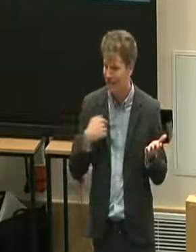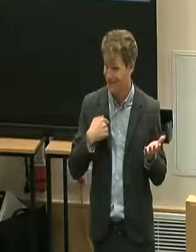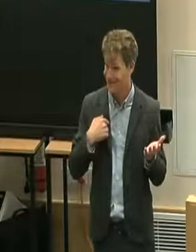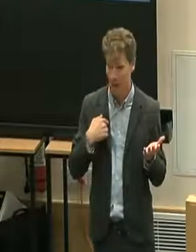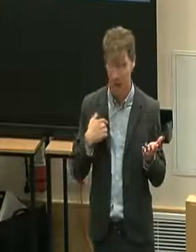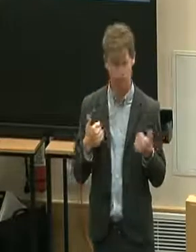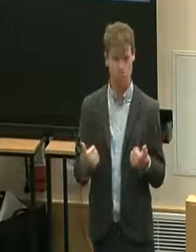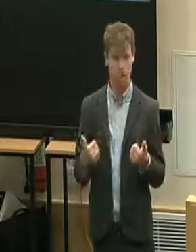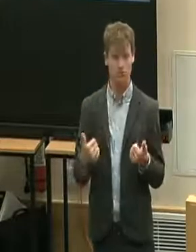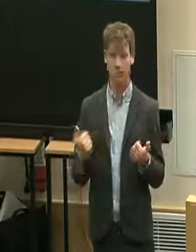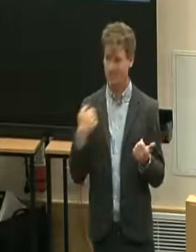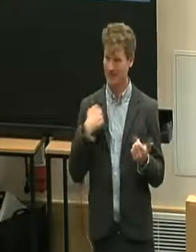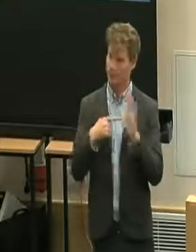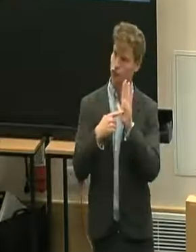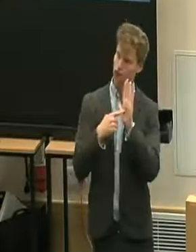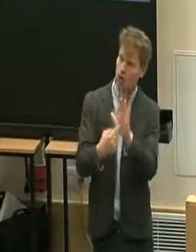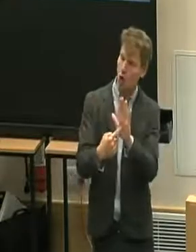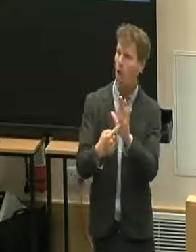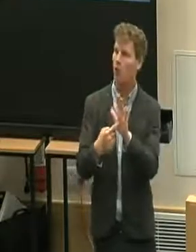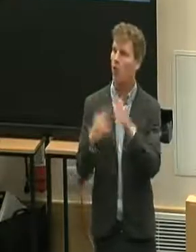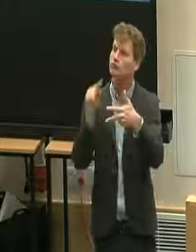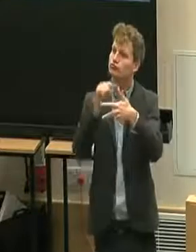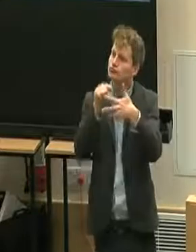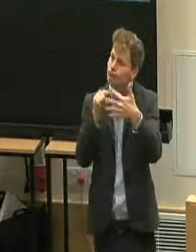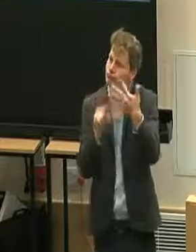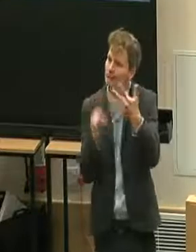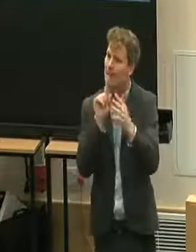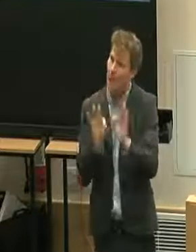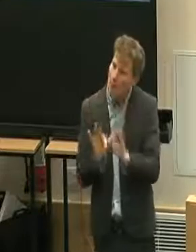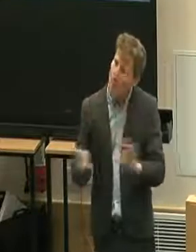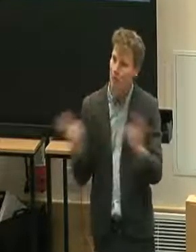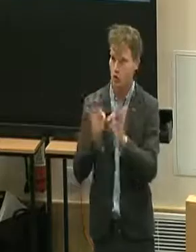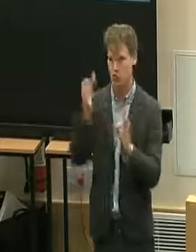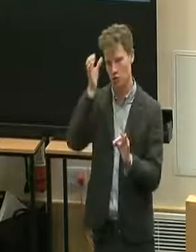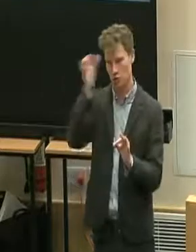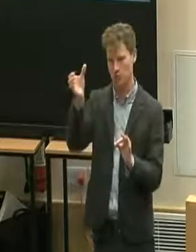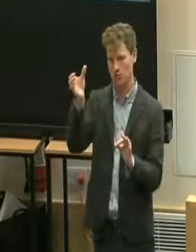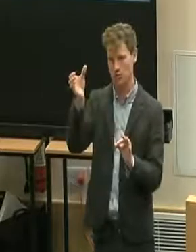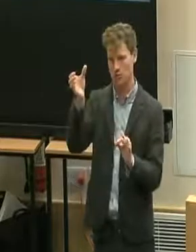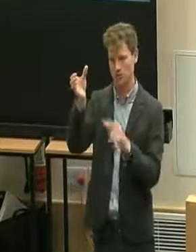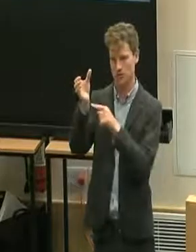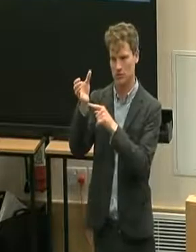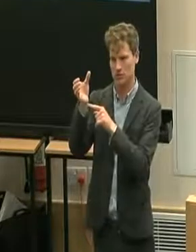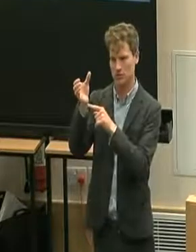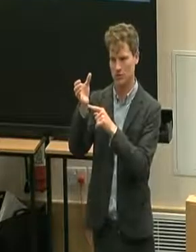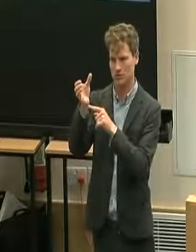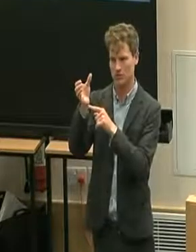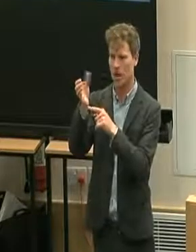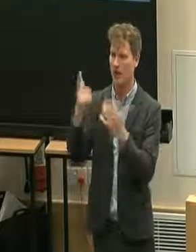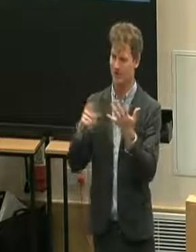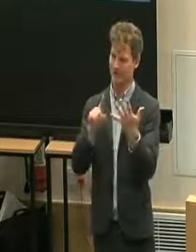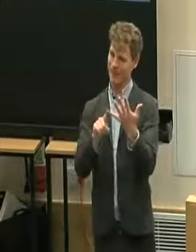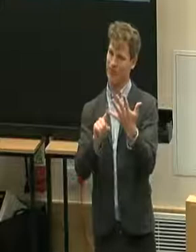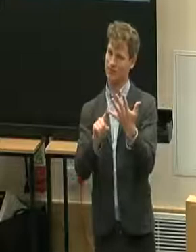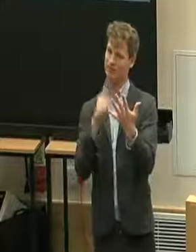I've highlighted the core concepts, the value concepts, and ending with equality as one should, and the